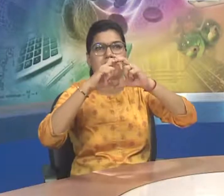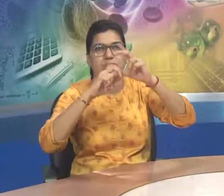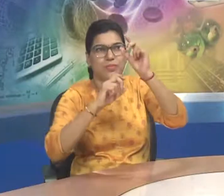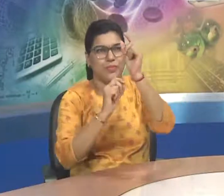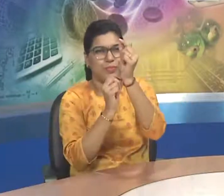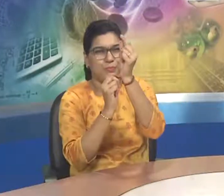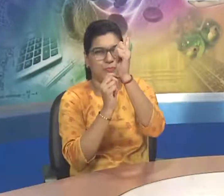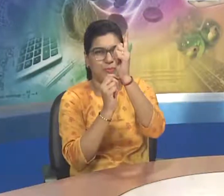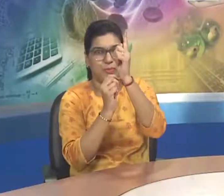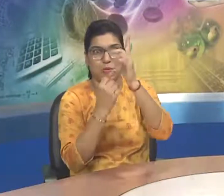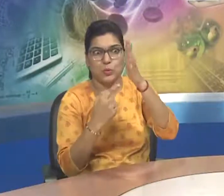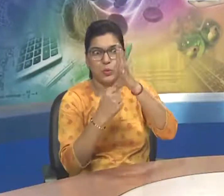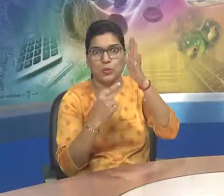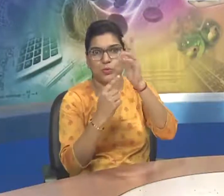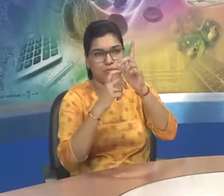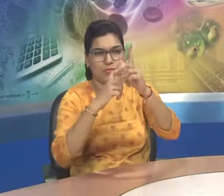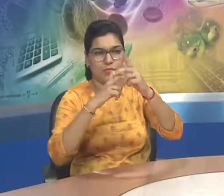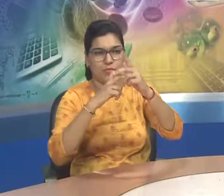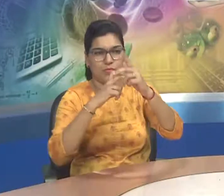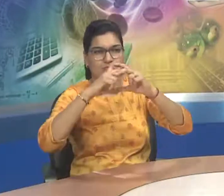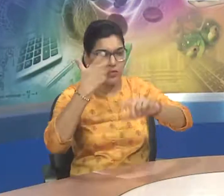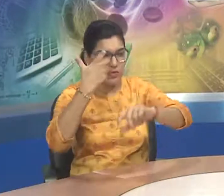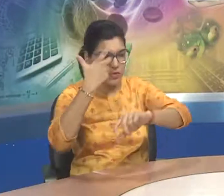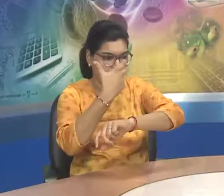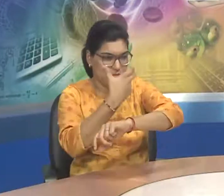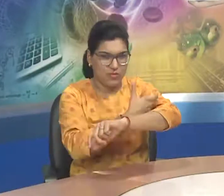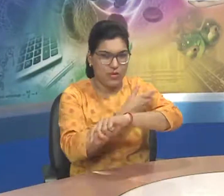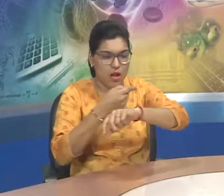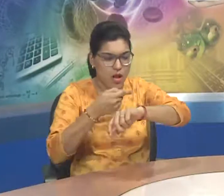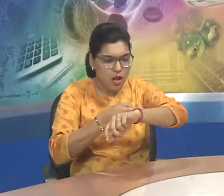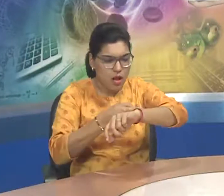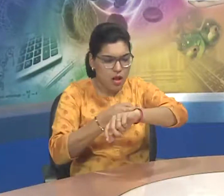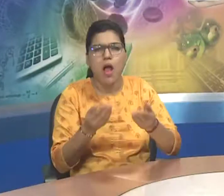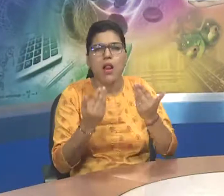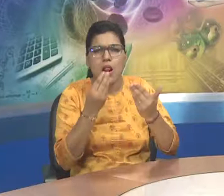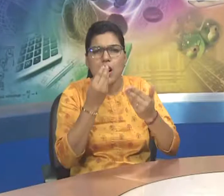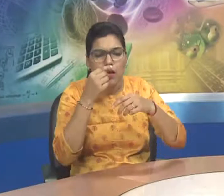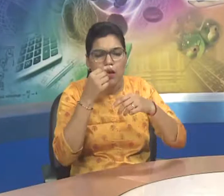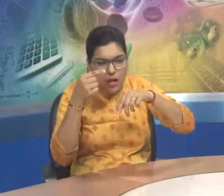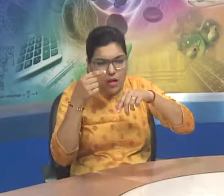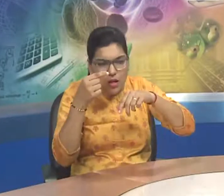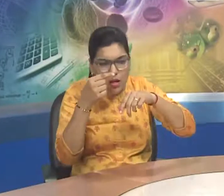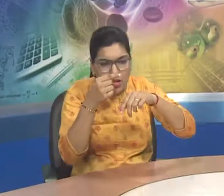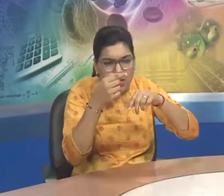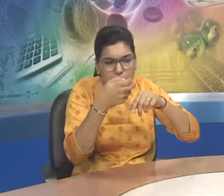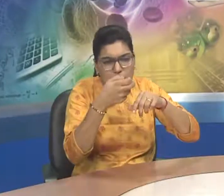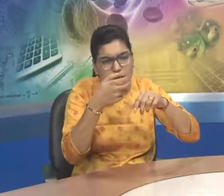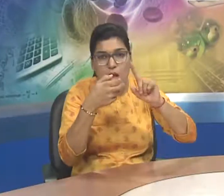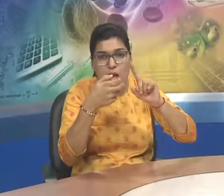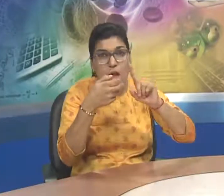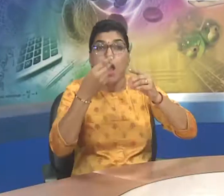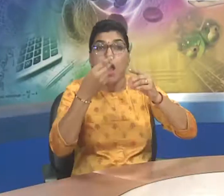and injection which we put inside our muscle